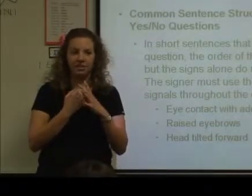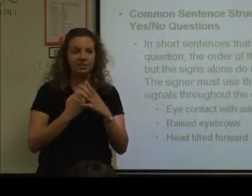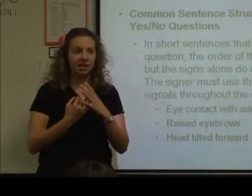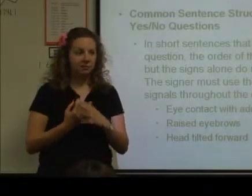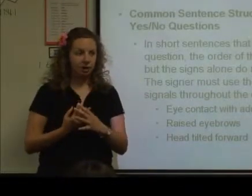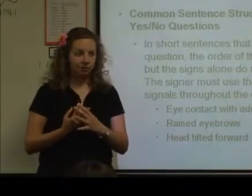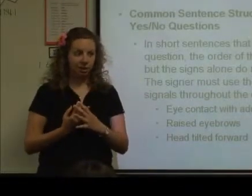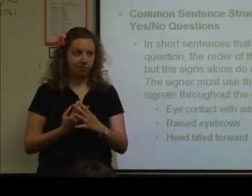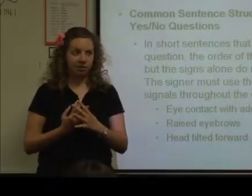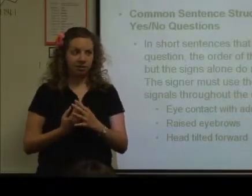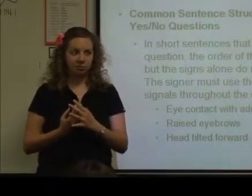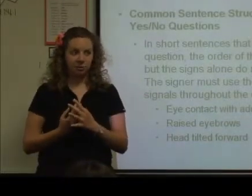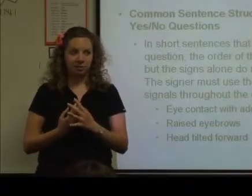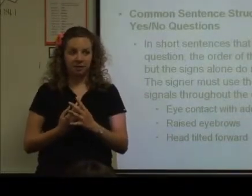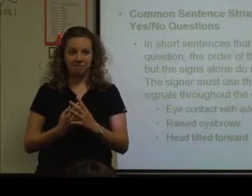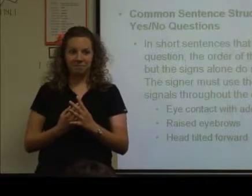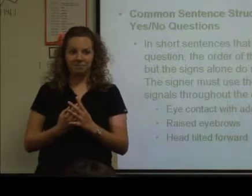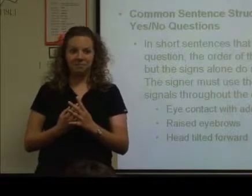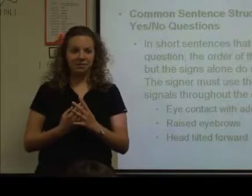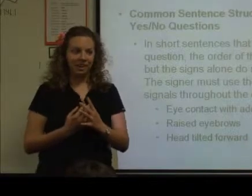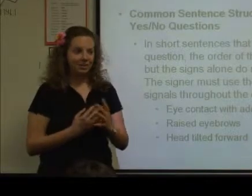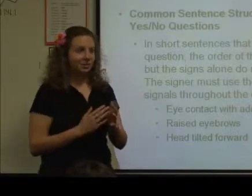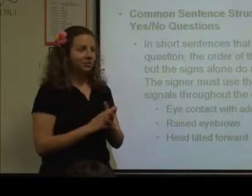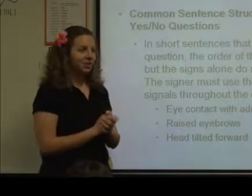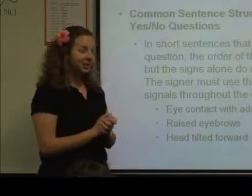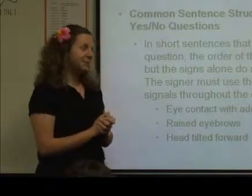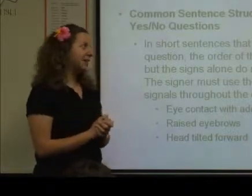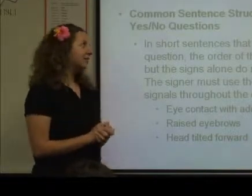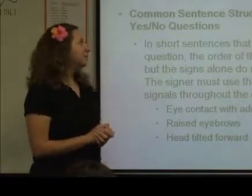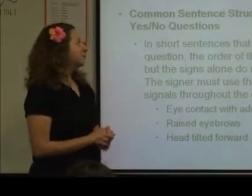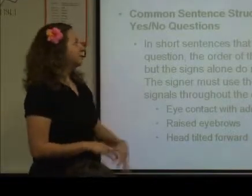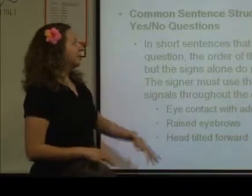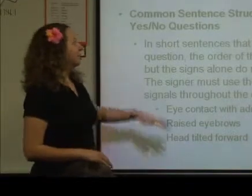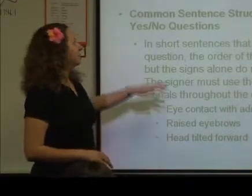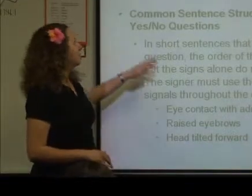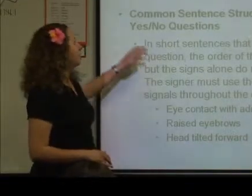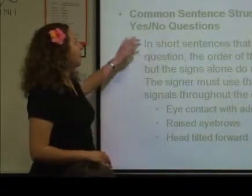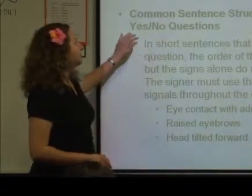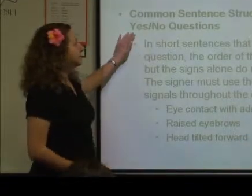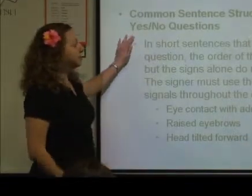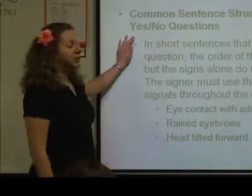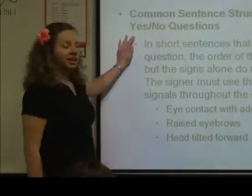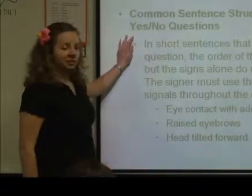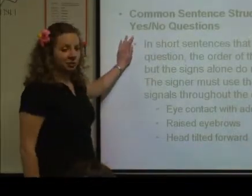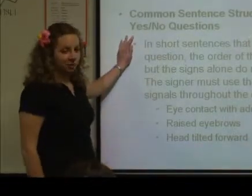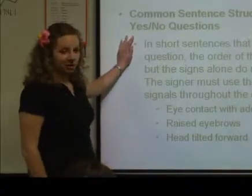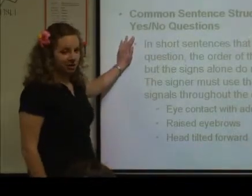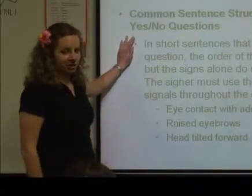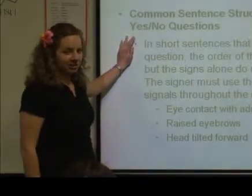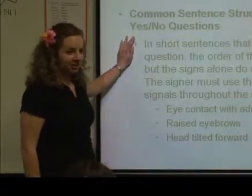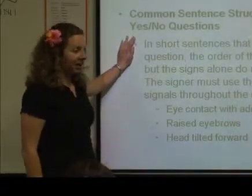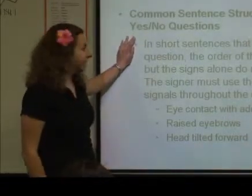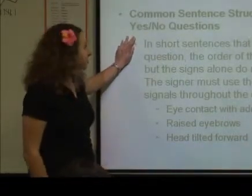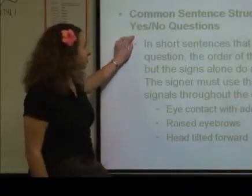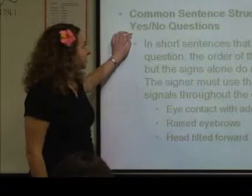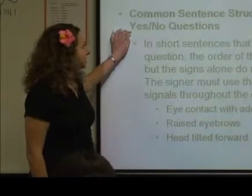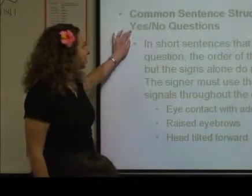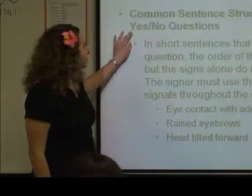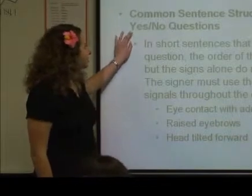and the time topic comment. You guys remember that? Okay, so this week, we're talking about simple yes-no questions. Okay, this will be the first of the ones